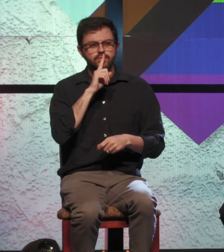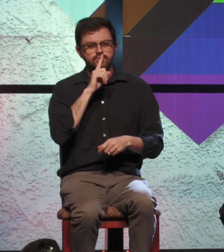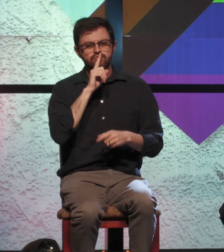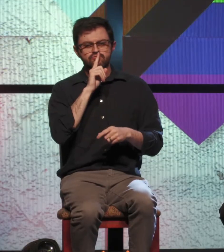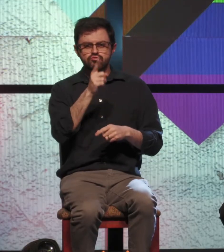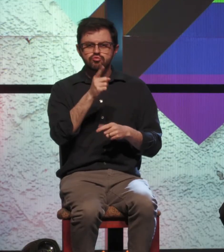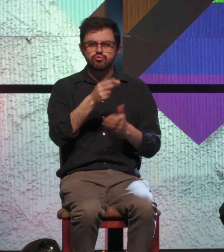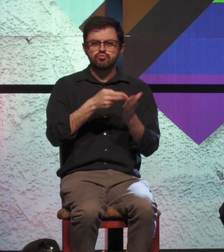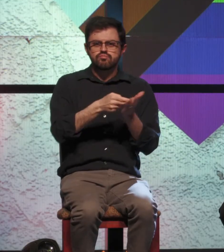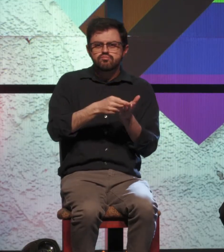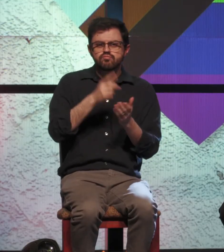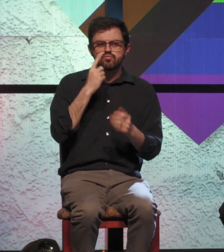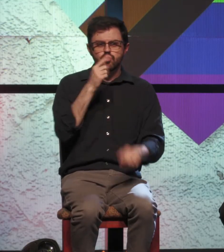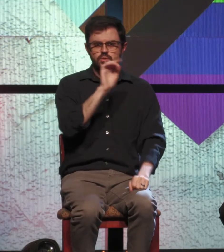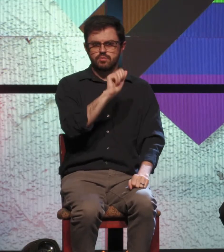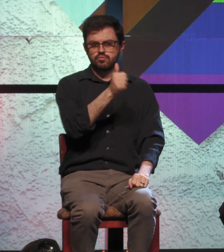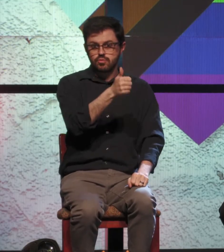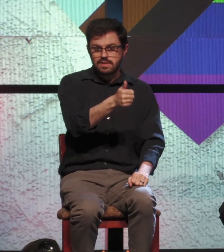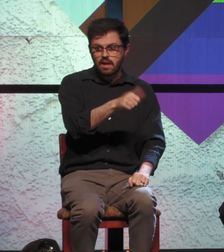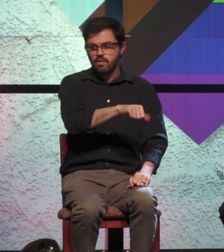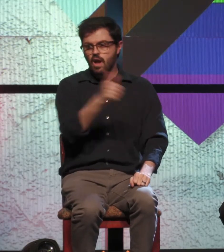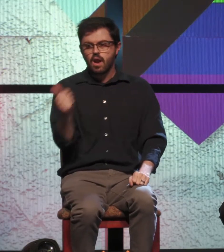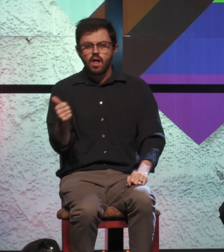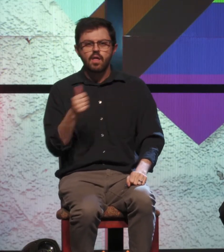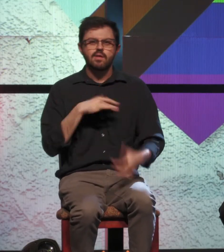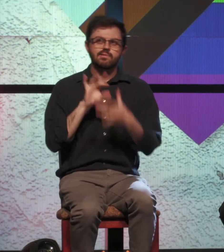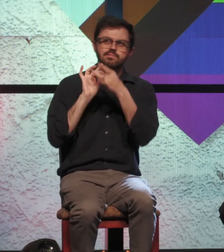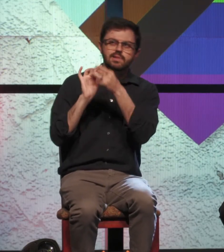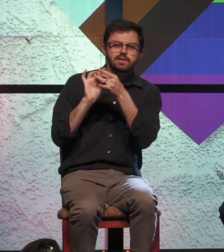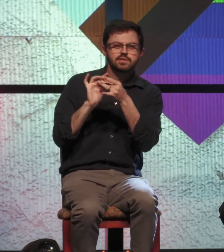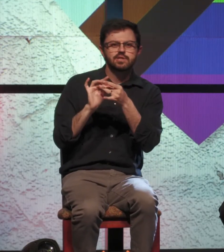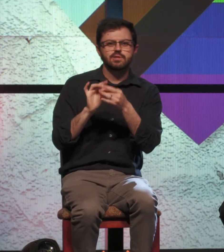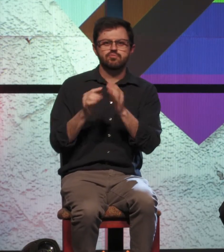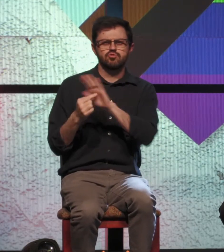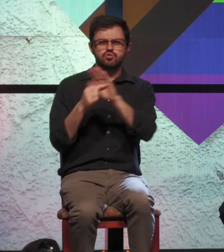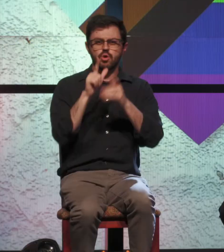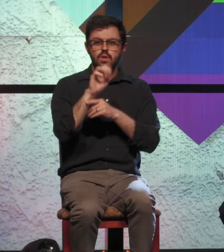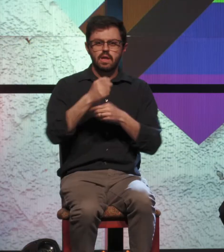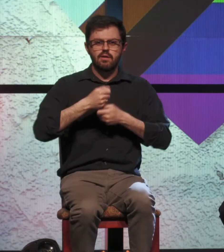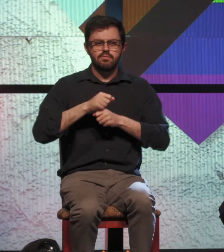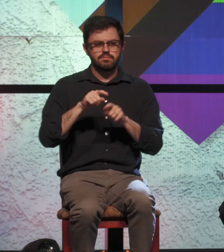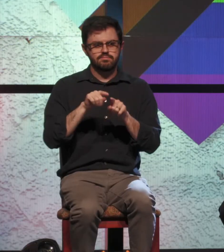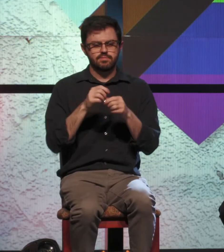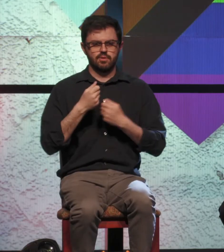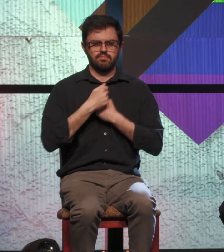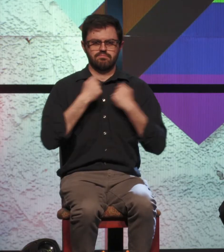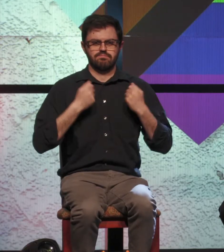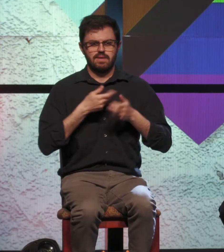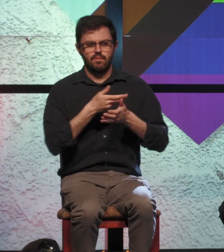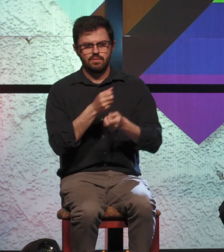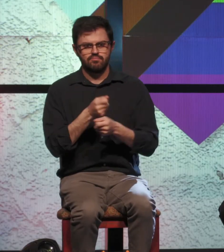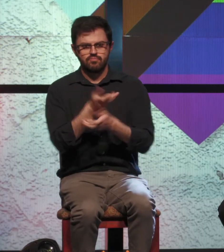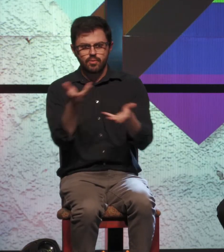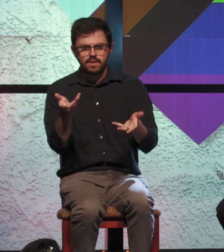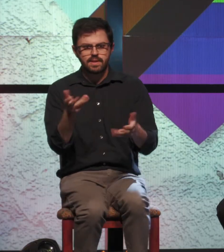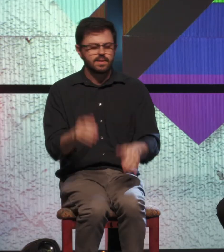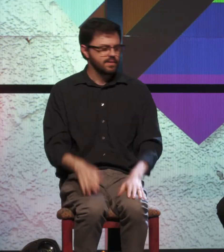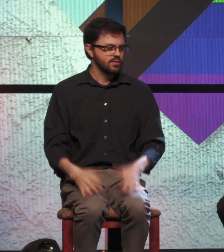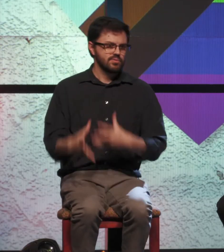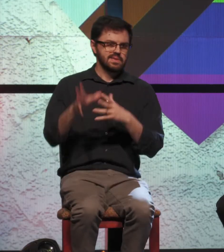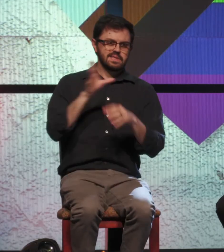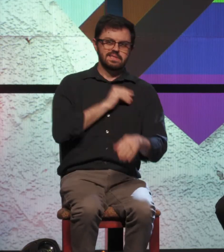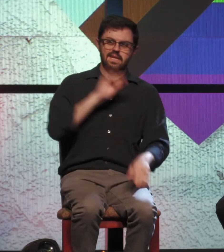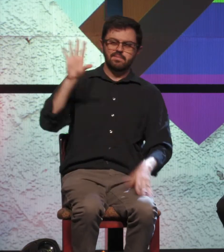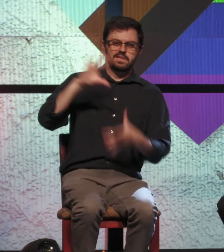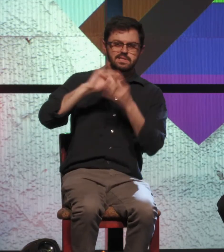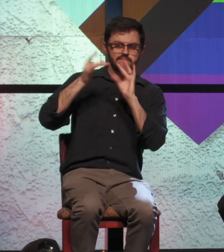others, relationship, show love outwardly, kind to others, to embrace his message and love. Any of these make sense